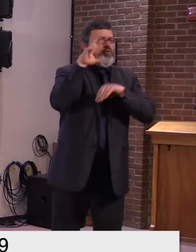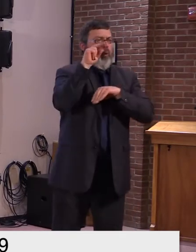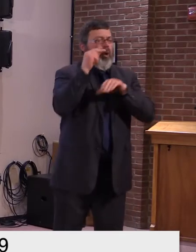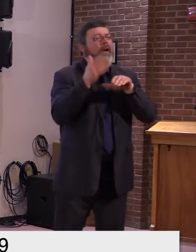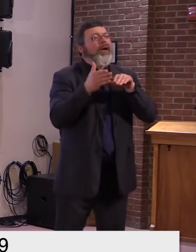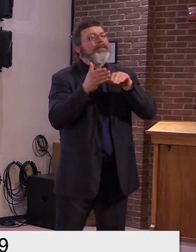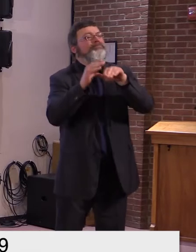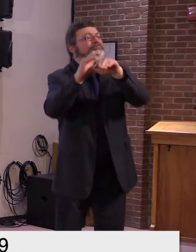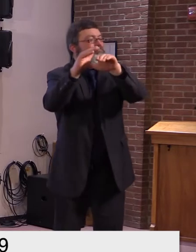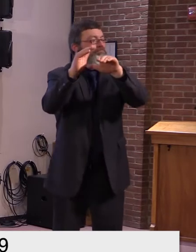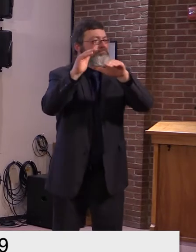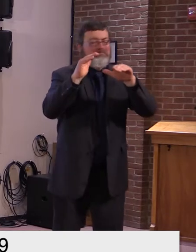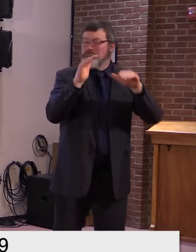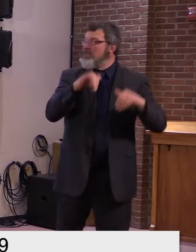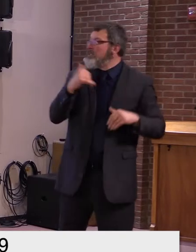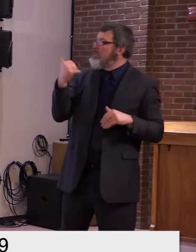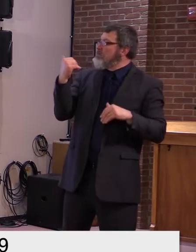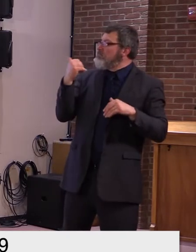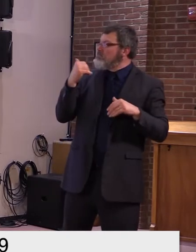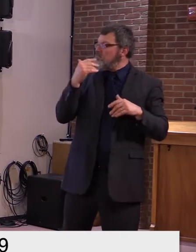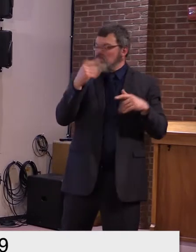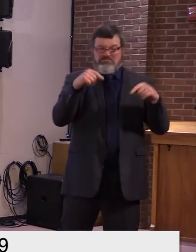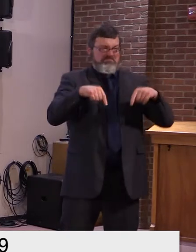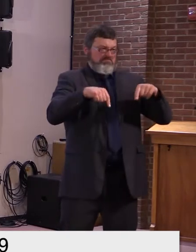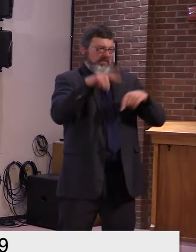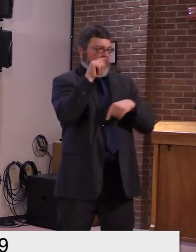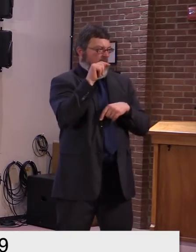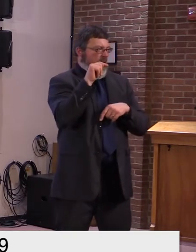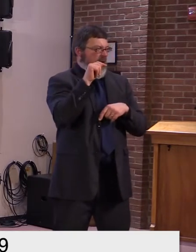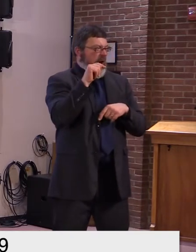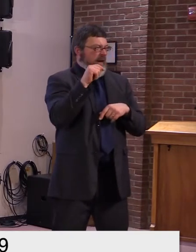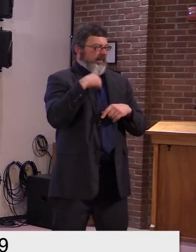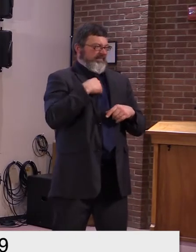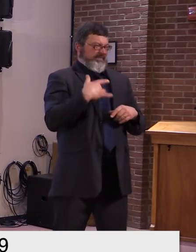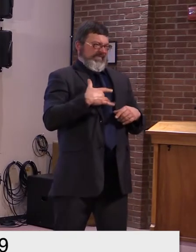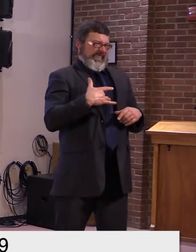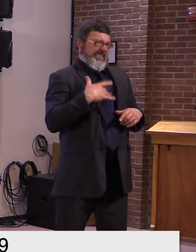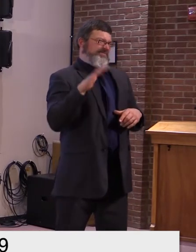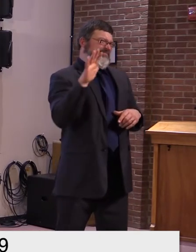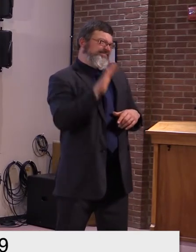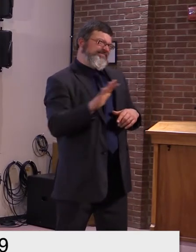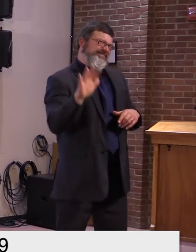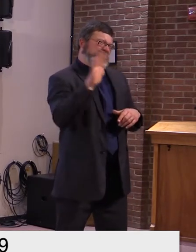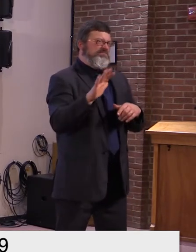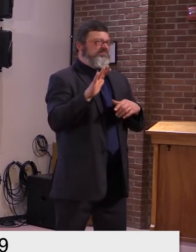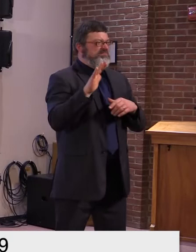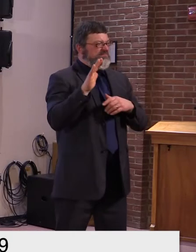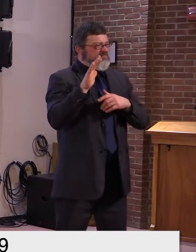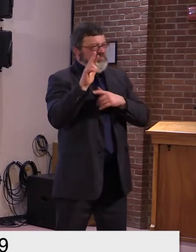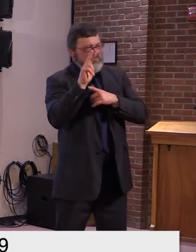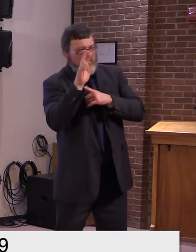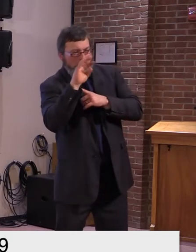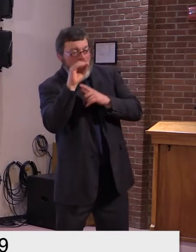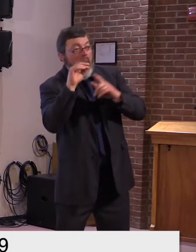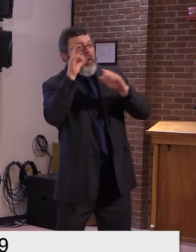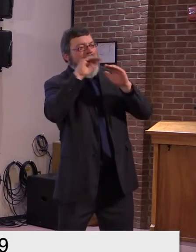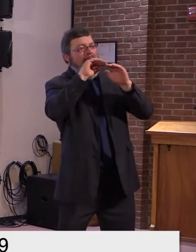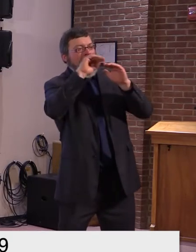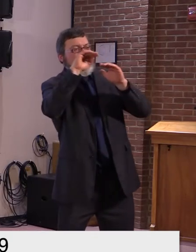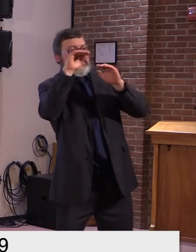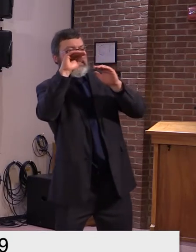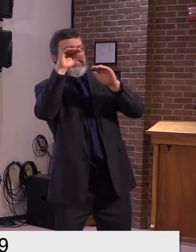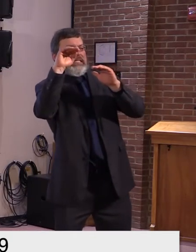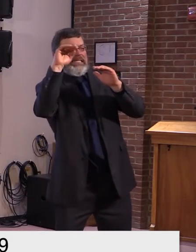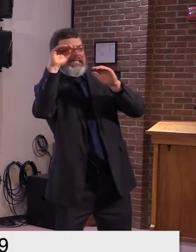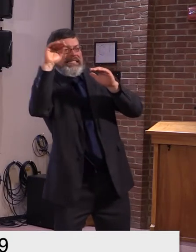am still optimistic that Vermonters will be able to beat even this improved forecast. There are a couple of notes of caution in our